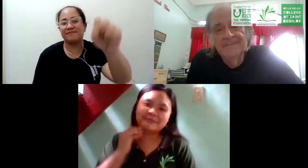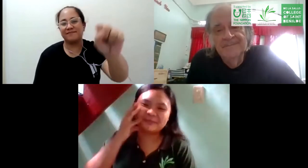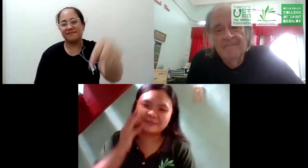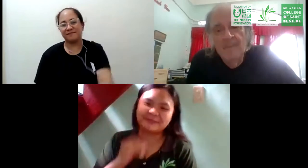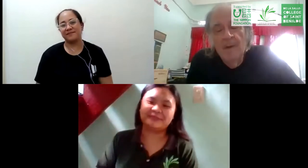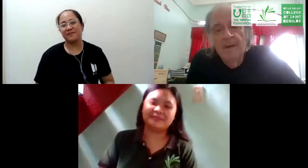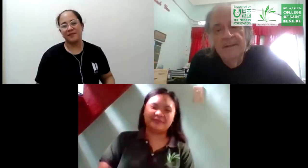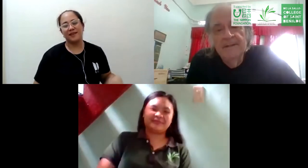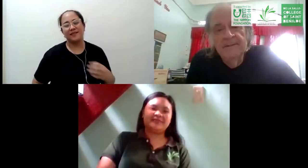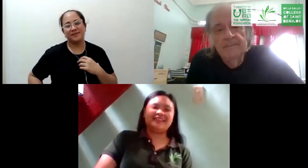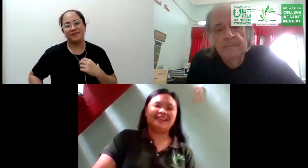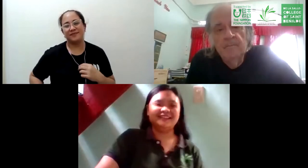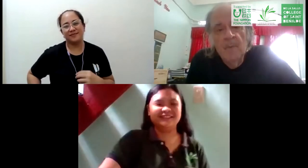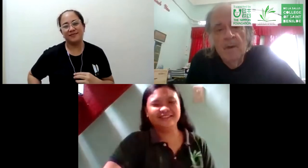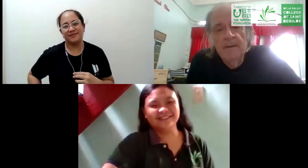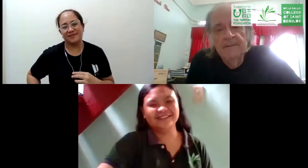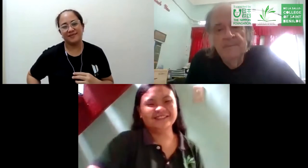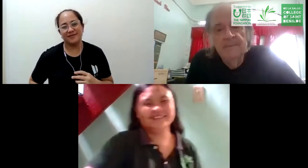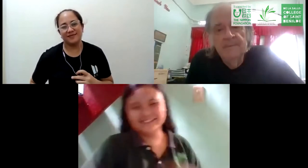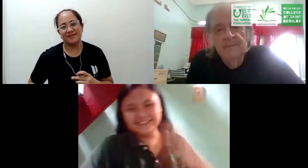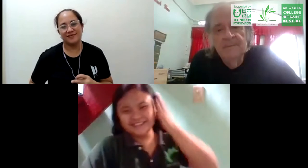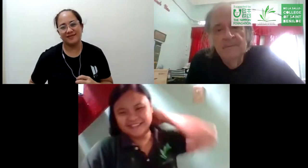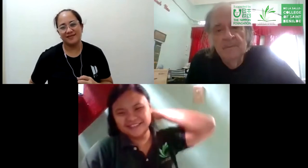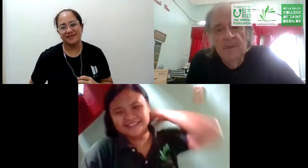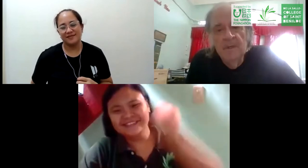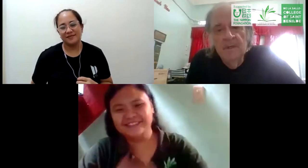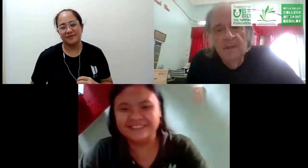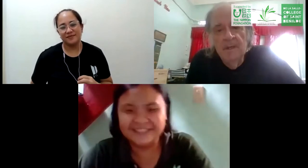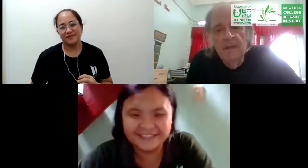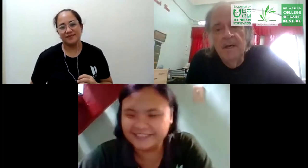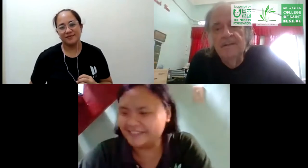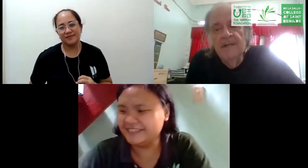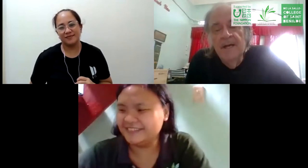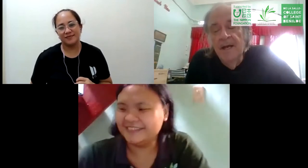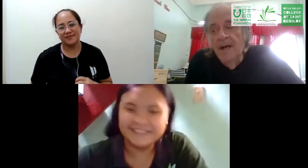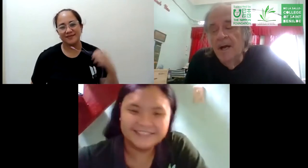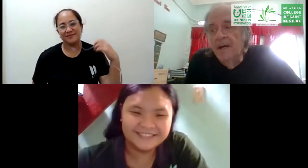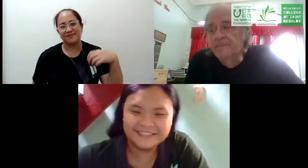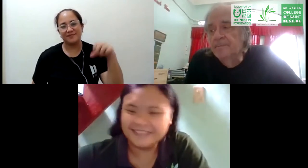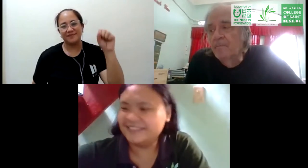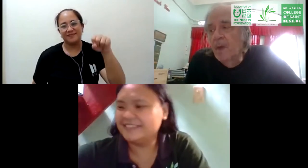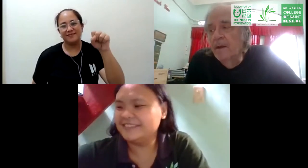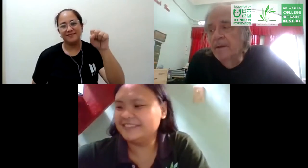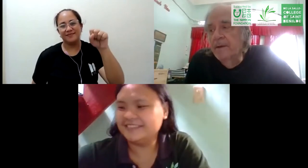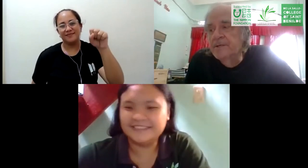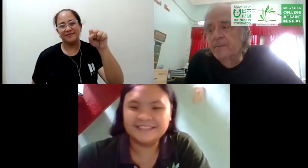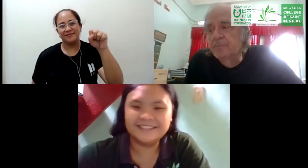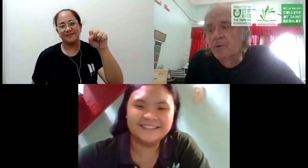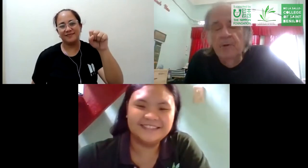But it's a great learning experience. I'm learning a lot from this process. yeah. Um, there is a program